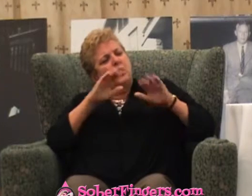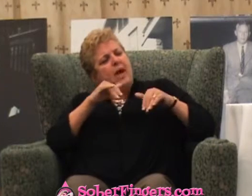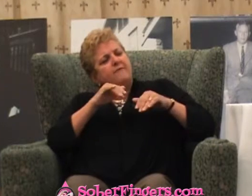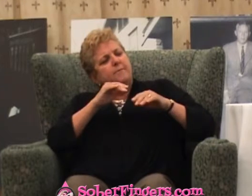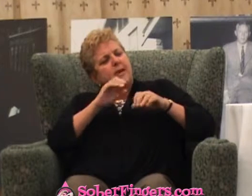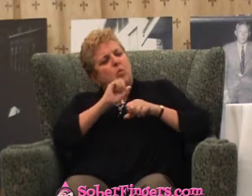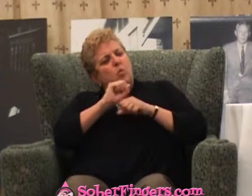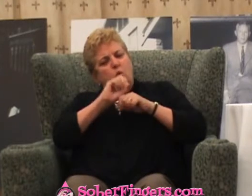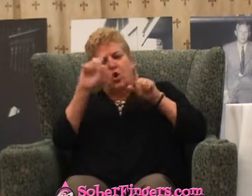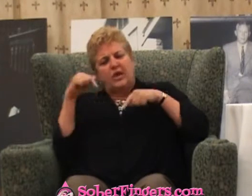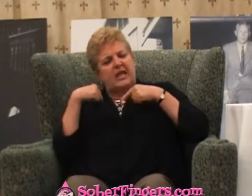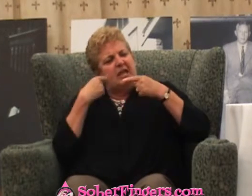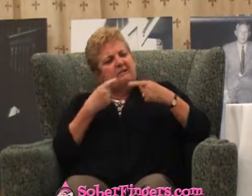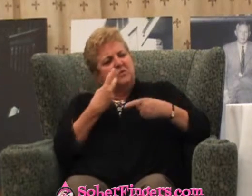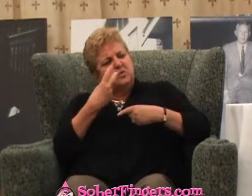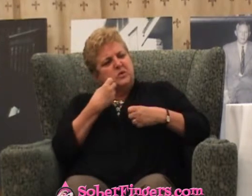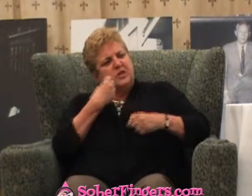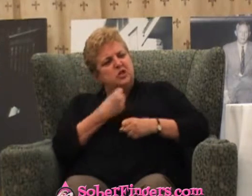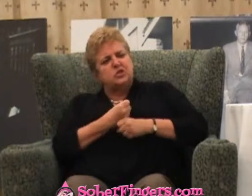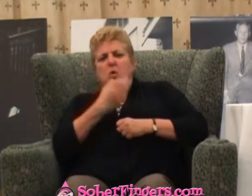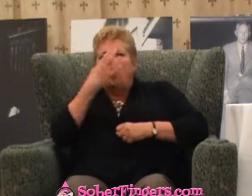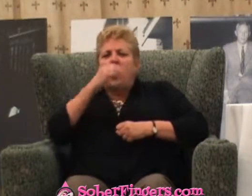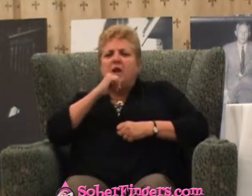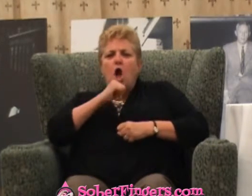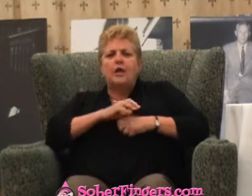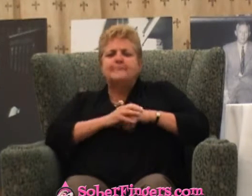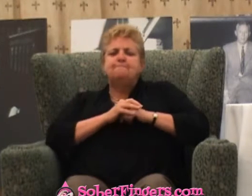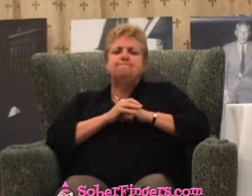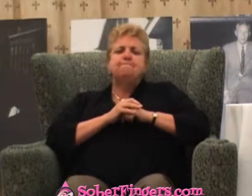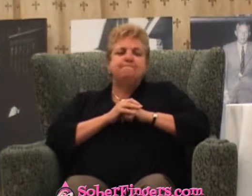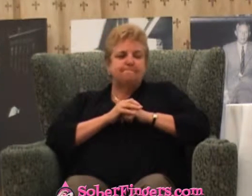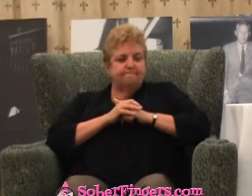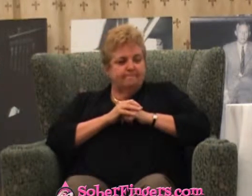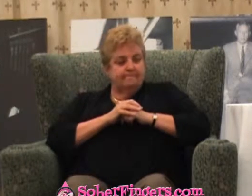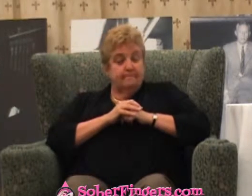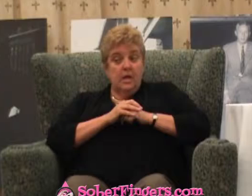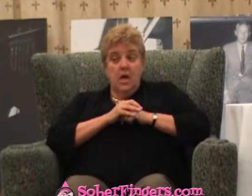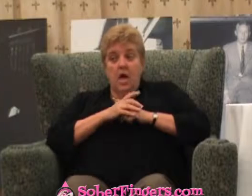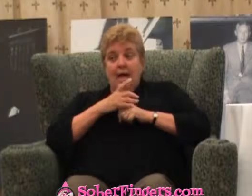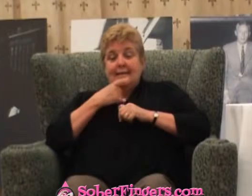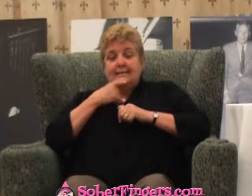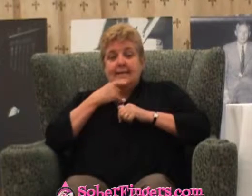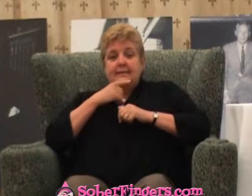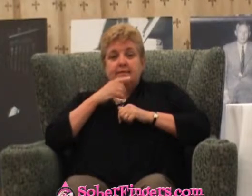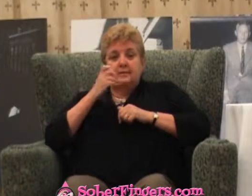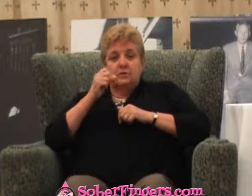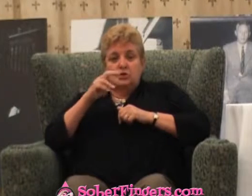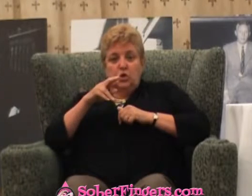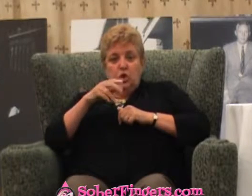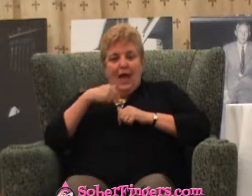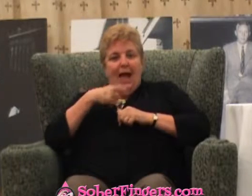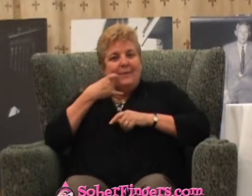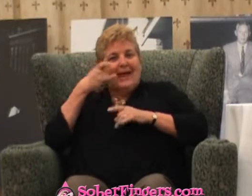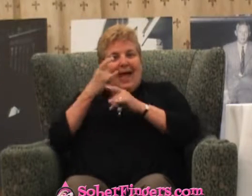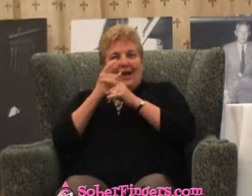for the last 2 years. Why not?" I said, "Sir, I'm an alcoholic." I did not mean to say that.